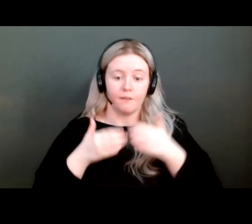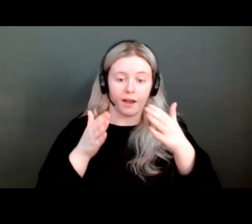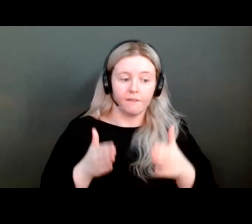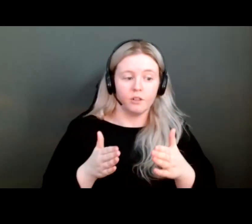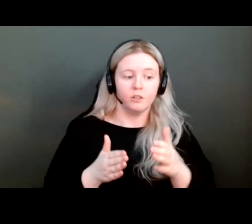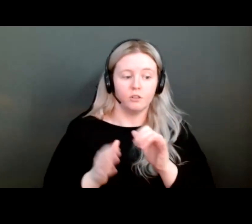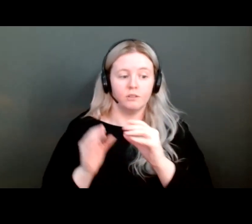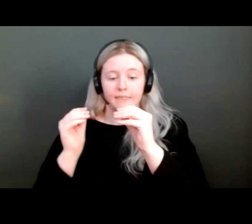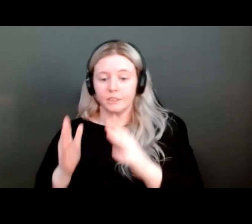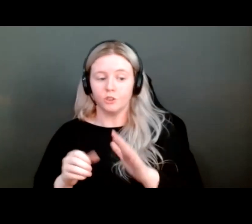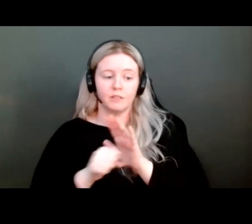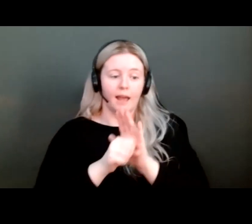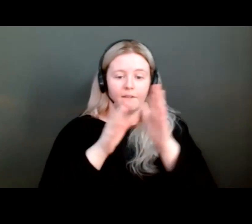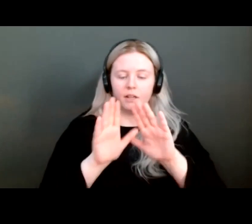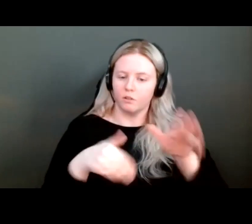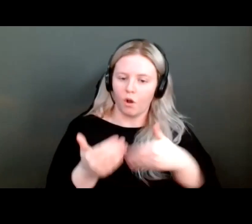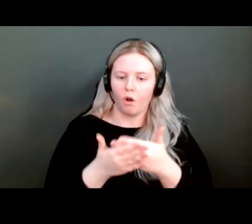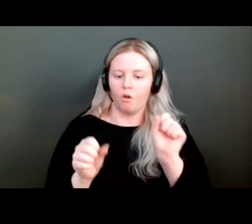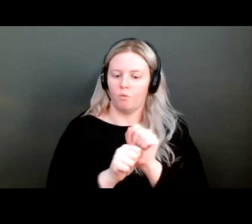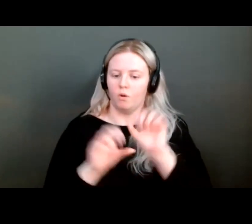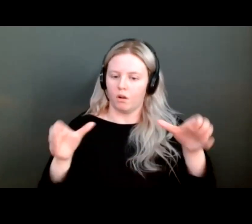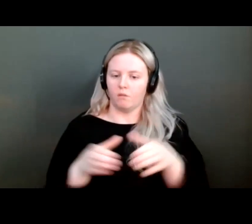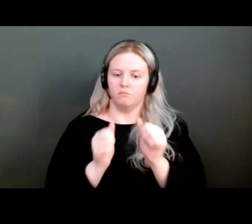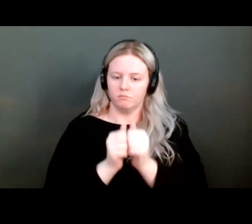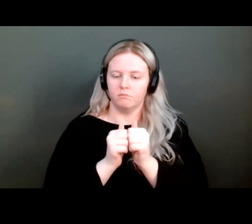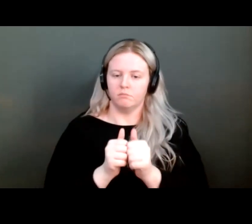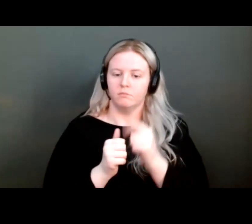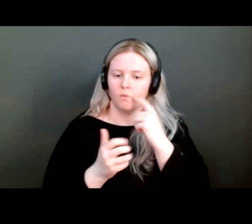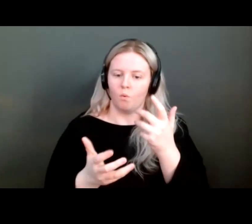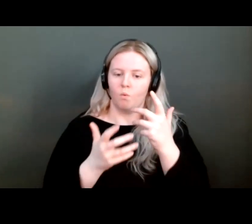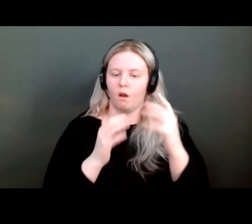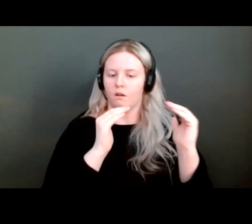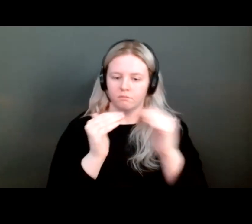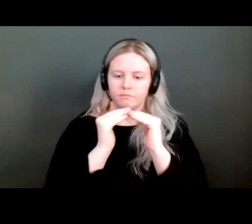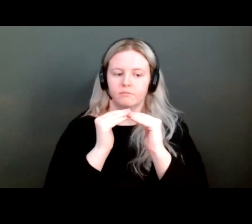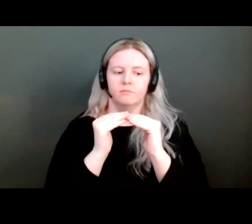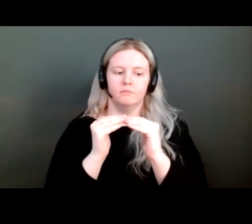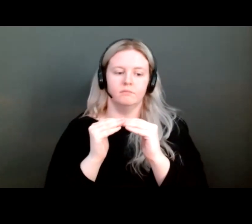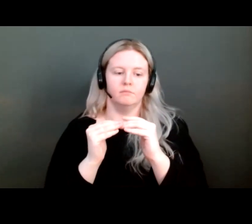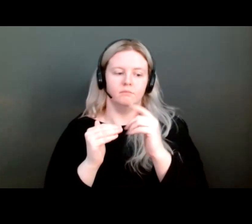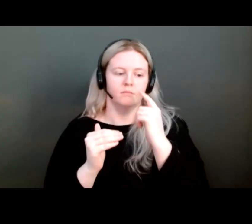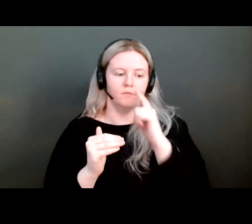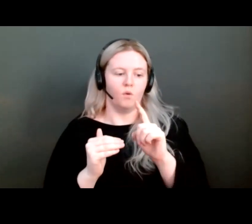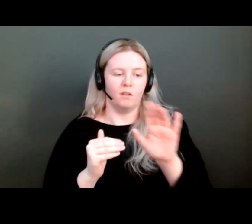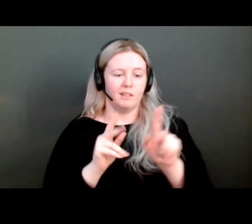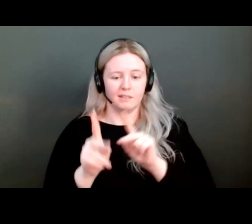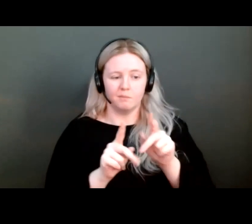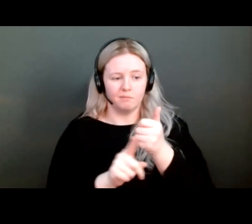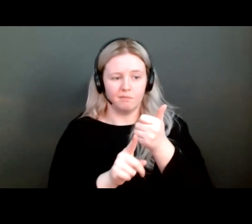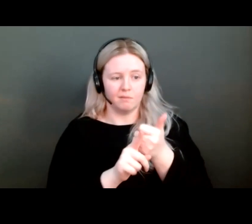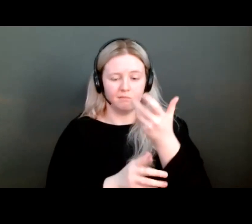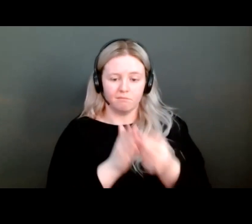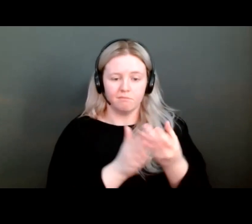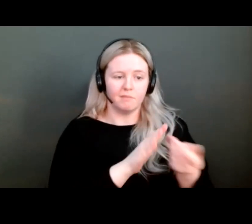all of us calling for action to stave off the loss of lives of individuals because of their gender identity.